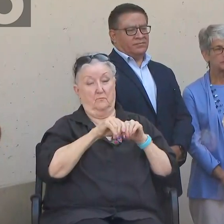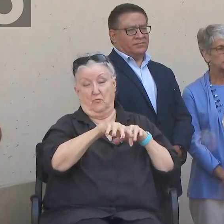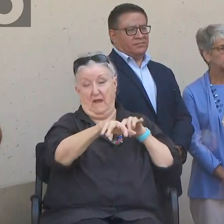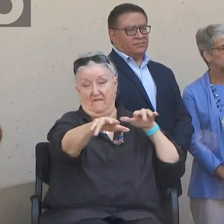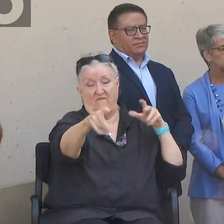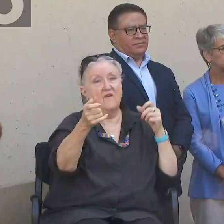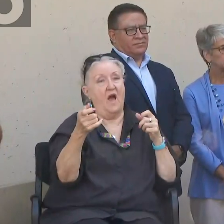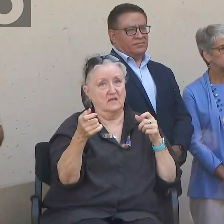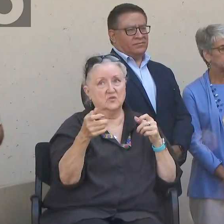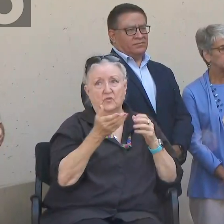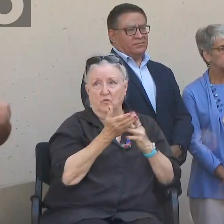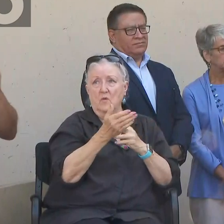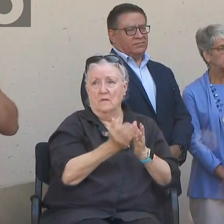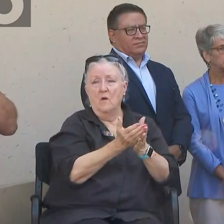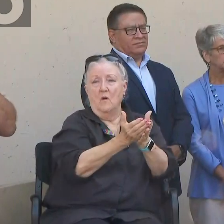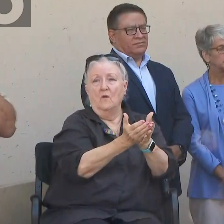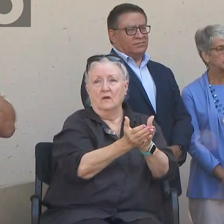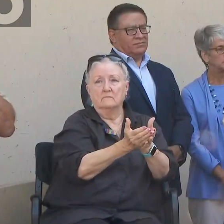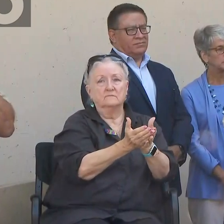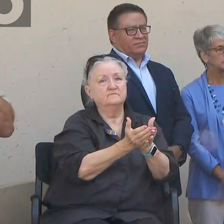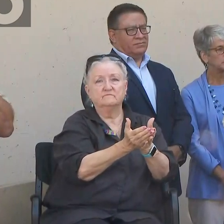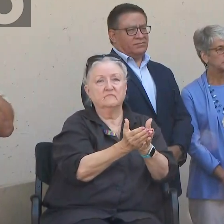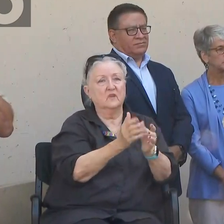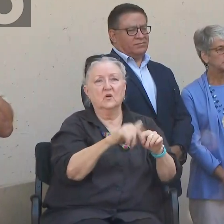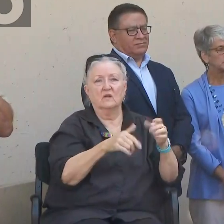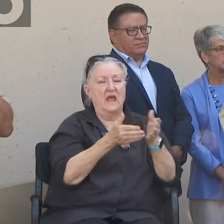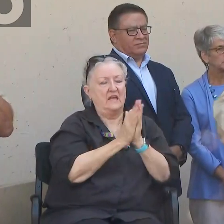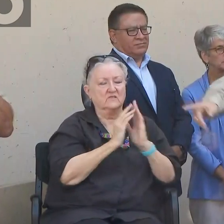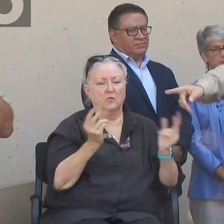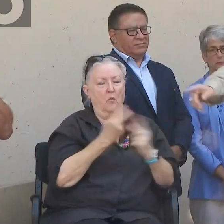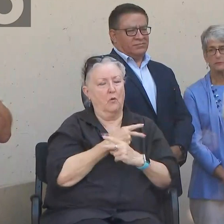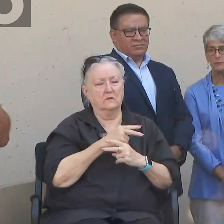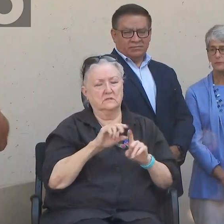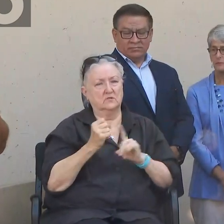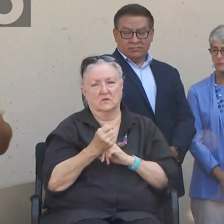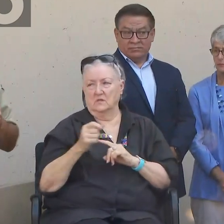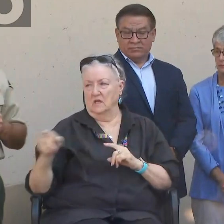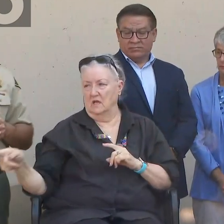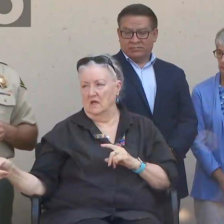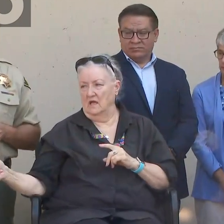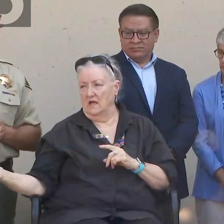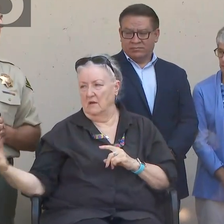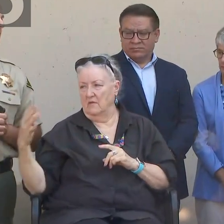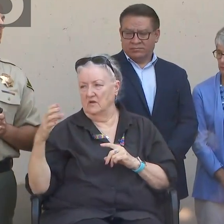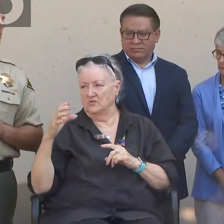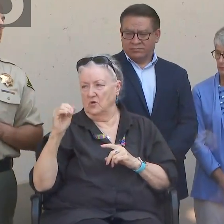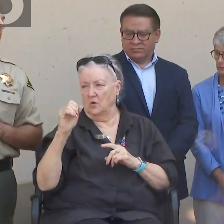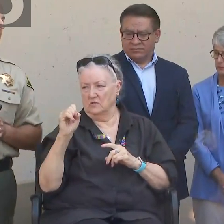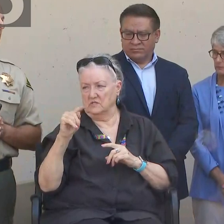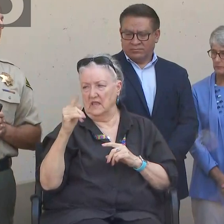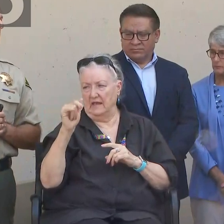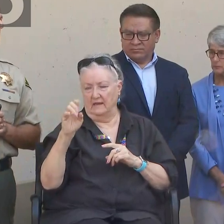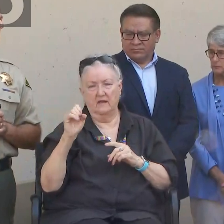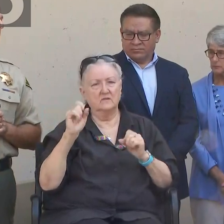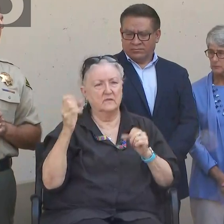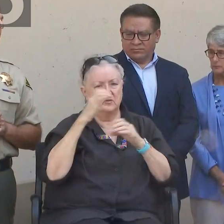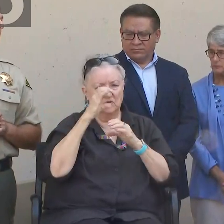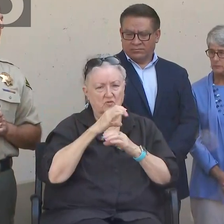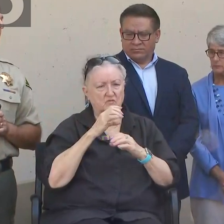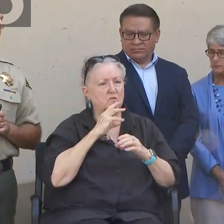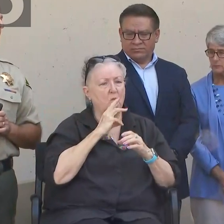very rapidly, you couldn't ask for a worse situation. Sir, how much of the coastline has been searched so far? What are the